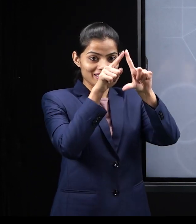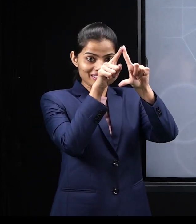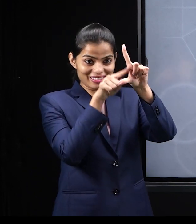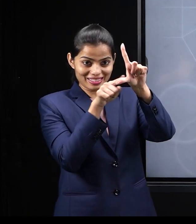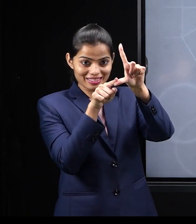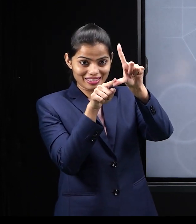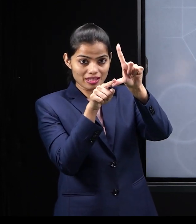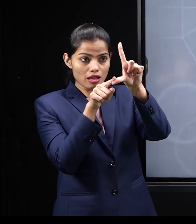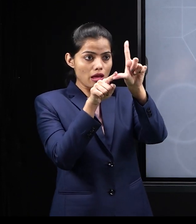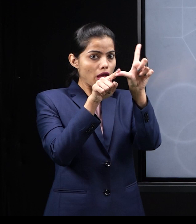Obtuse triangle.